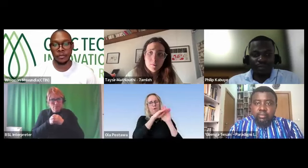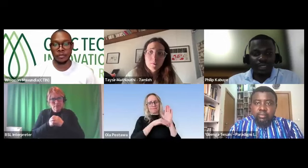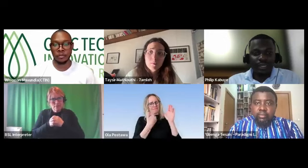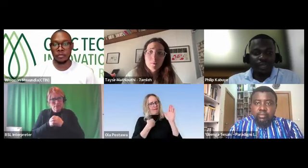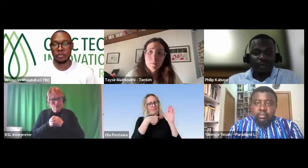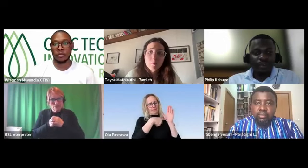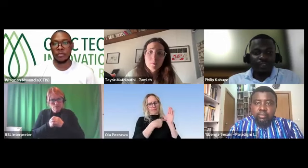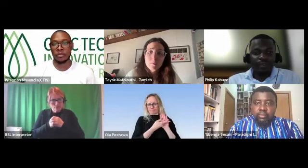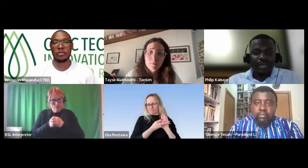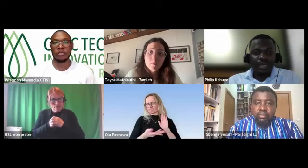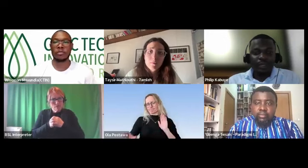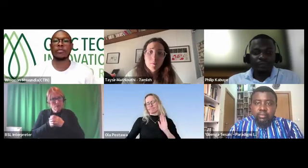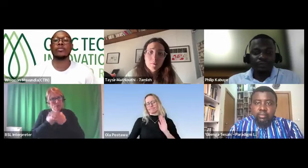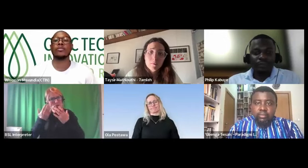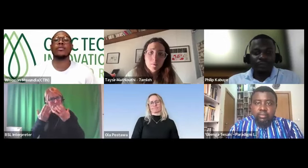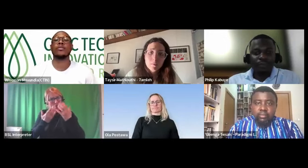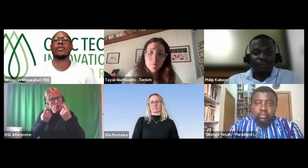very thoughtful of